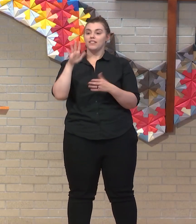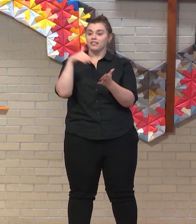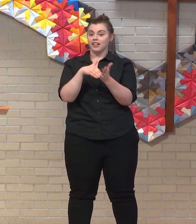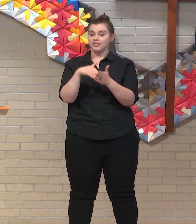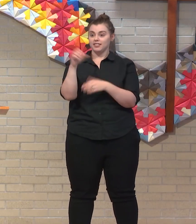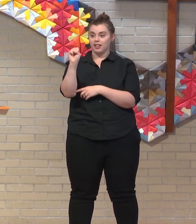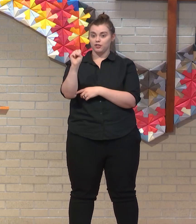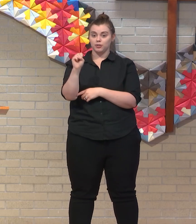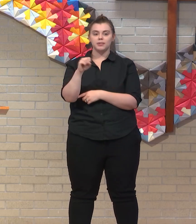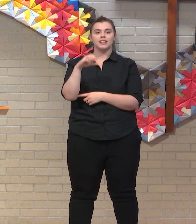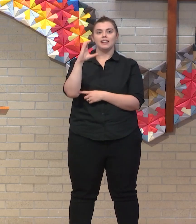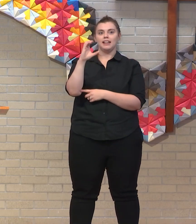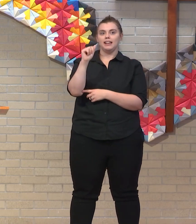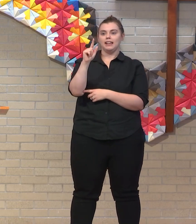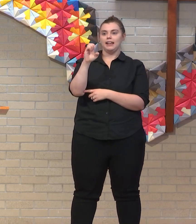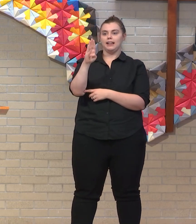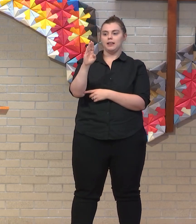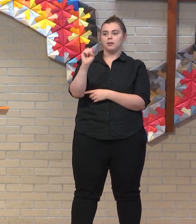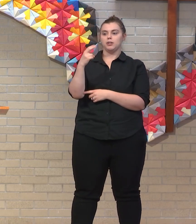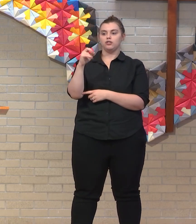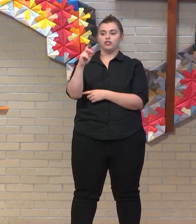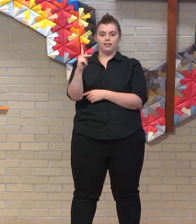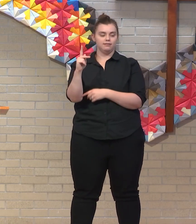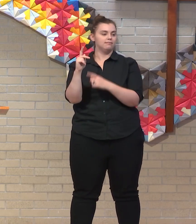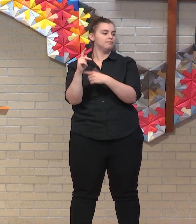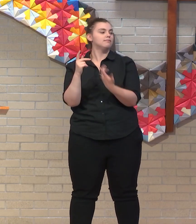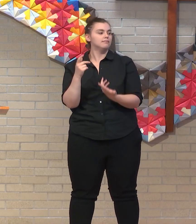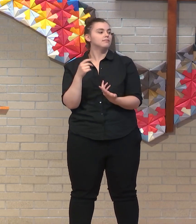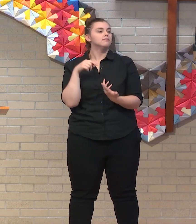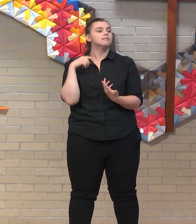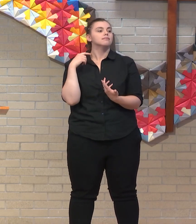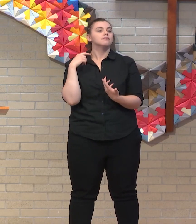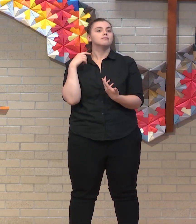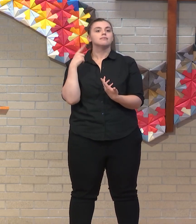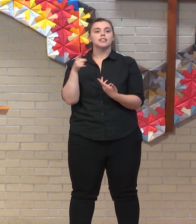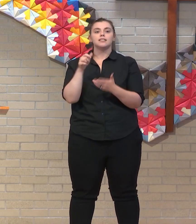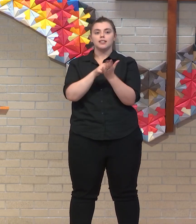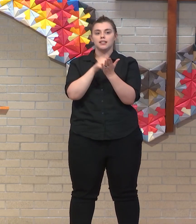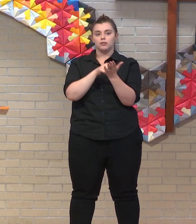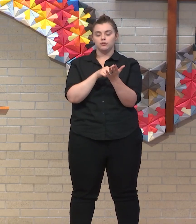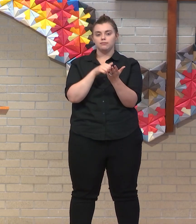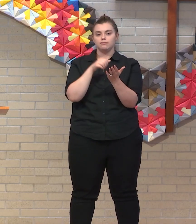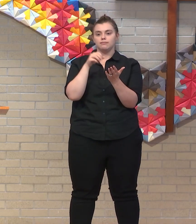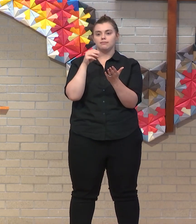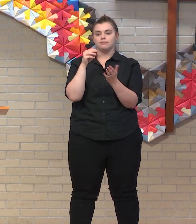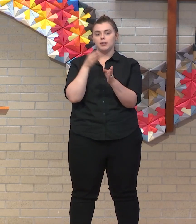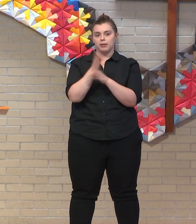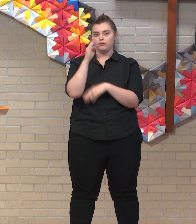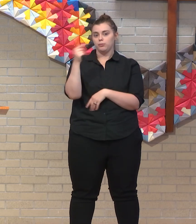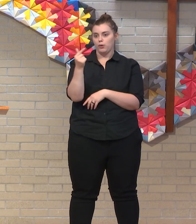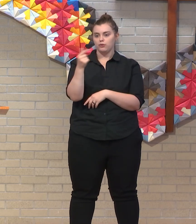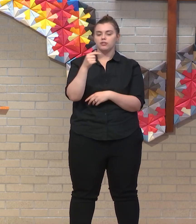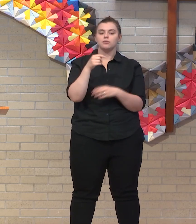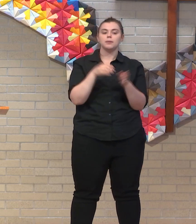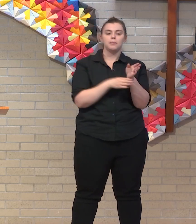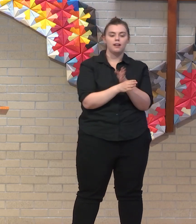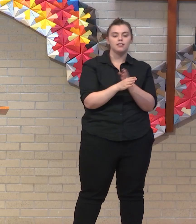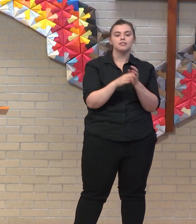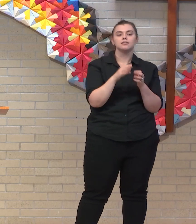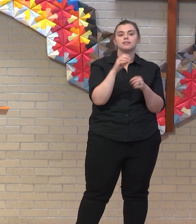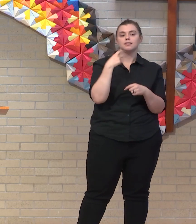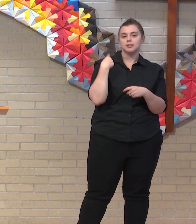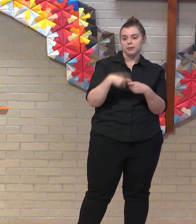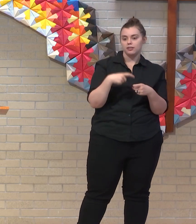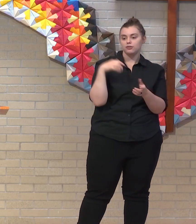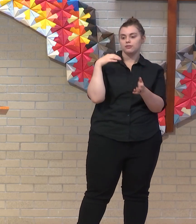$5,000 scholarship, is Caleb Schenk. Caleb is an accounting major from Goshen with minors in Spanish and Bible and